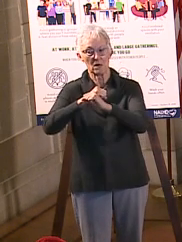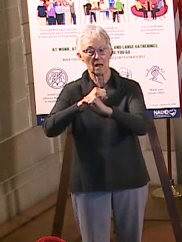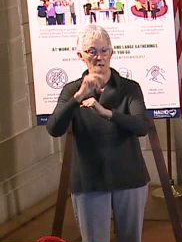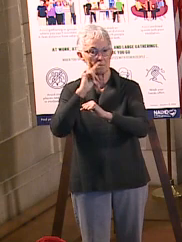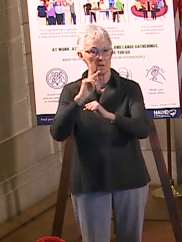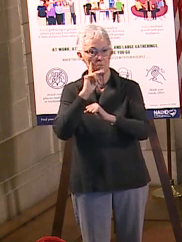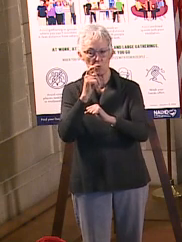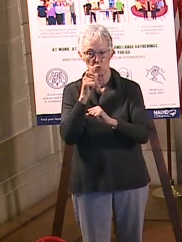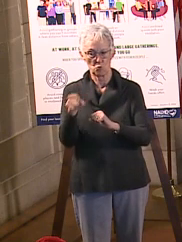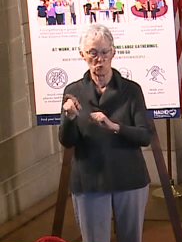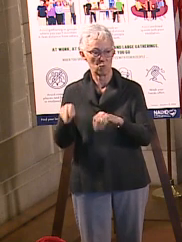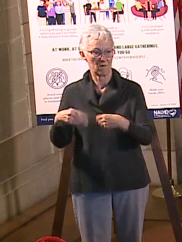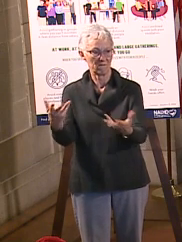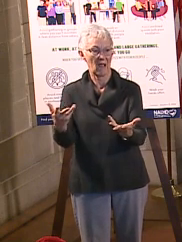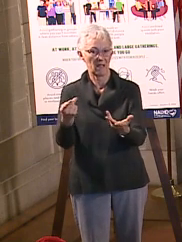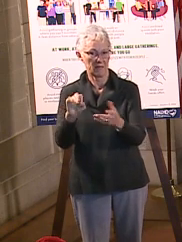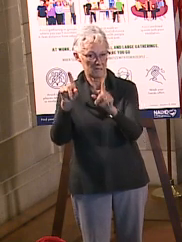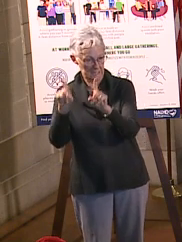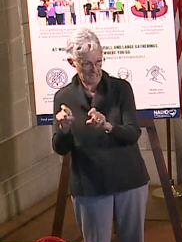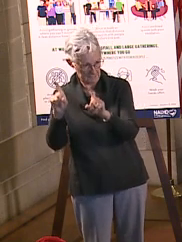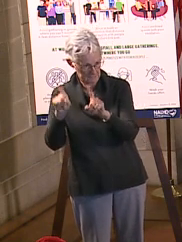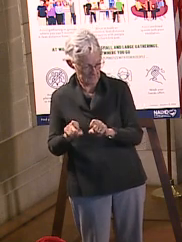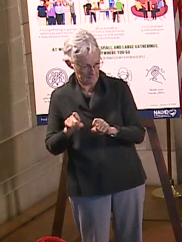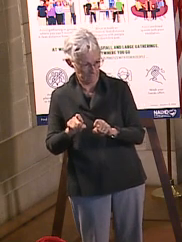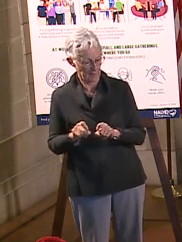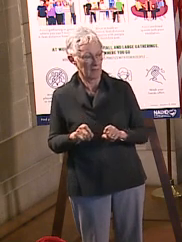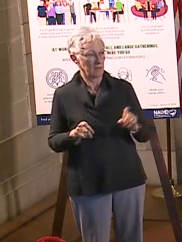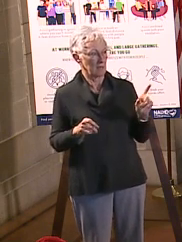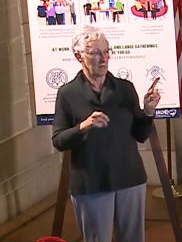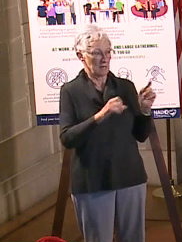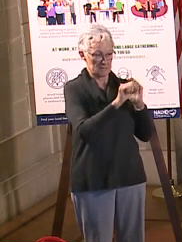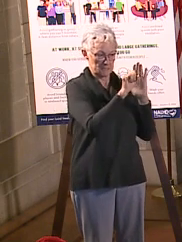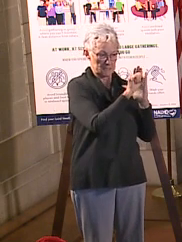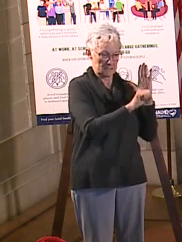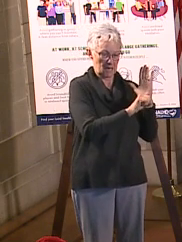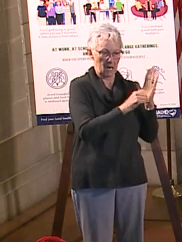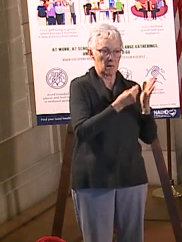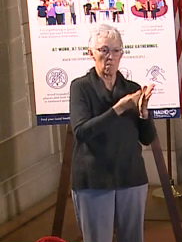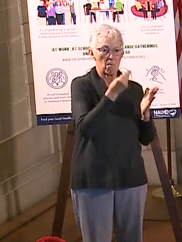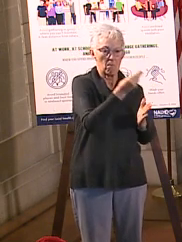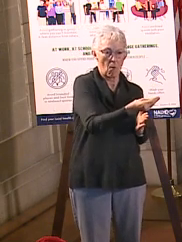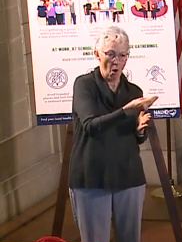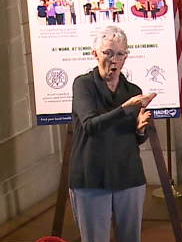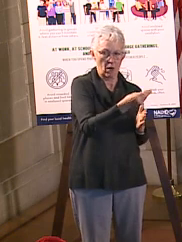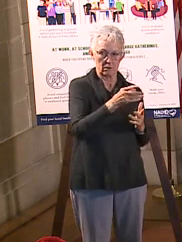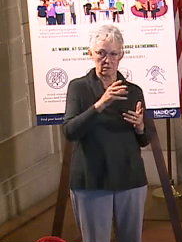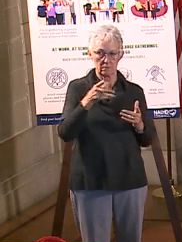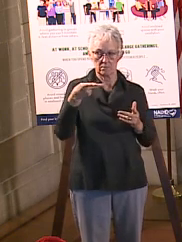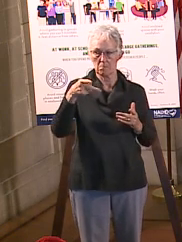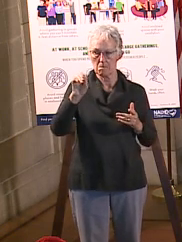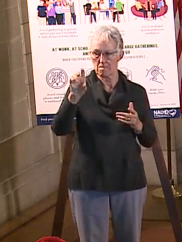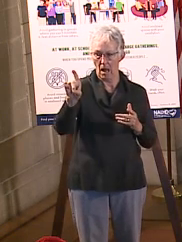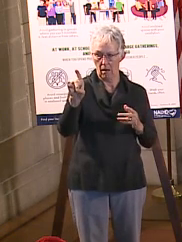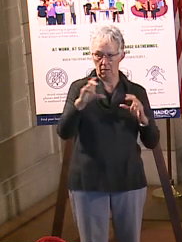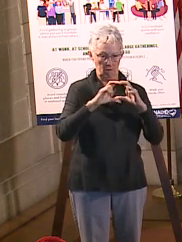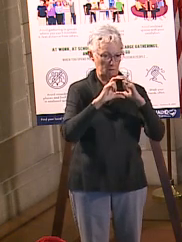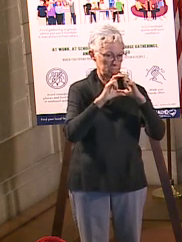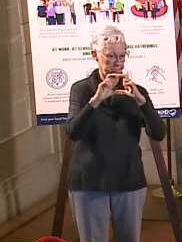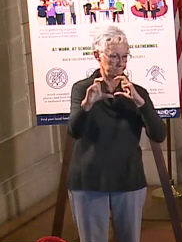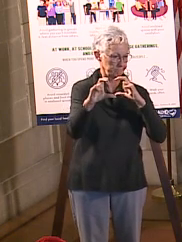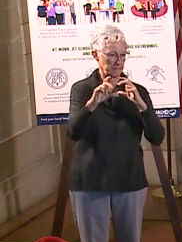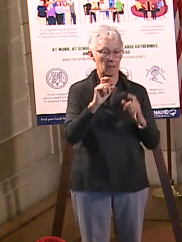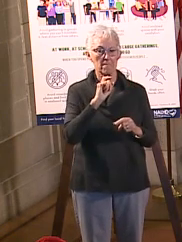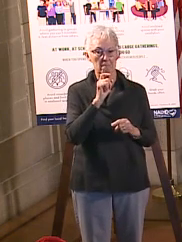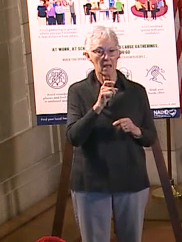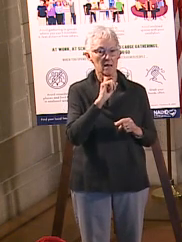state has purchased a number of pods, and what they are, they're basically metal shelters. They're either a walk-up metal shelter or a drive-through metal shelter.